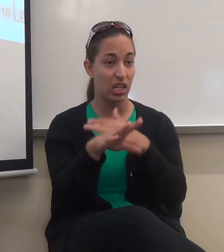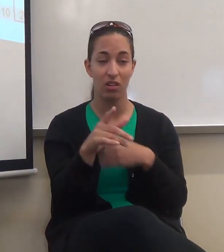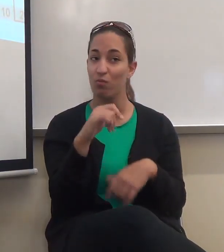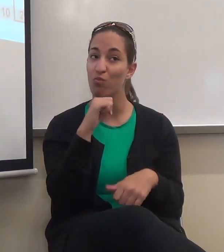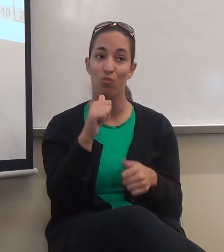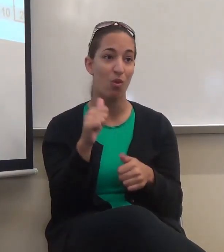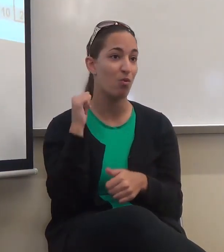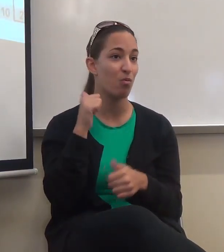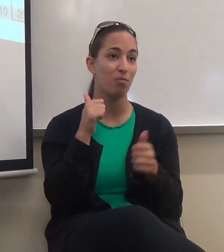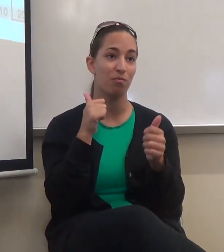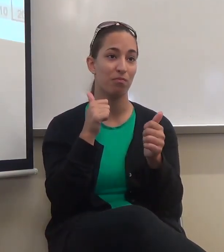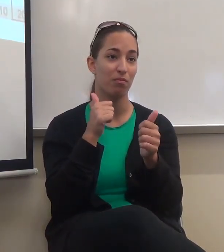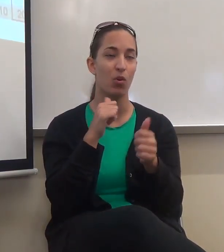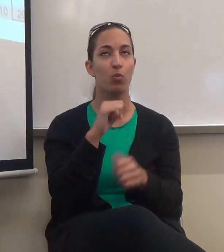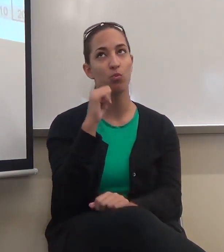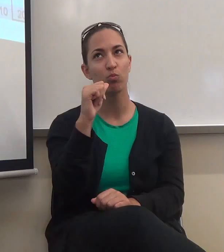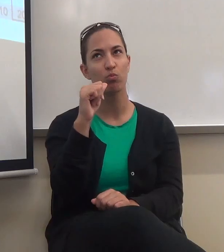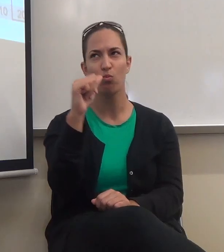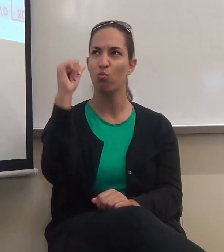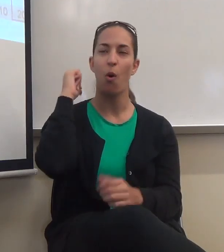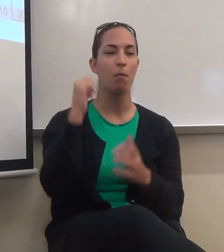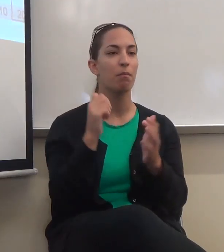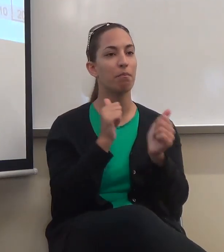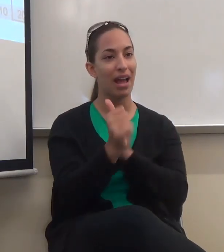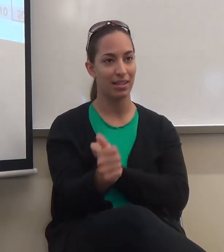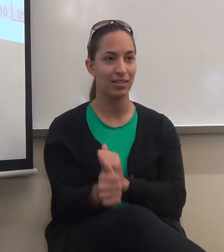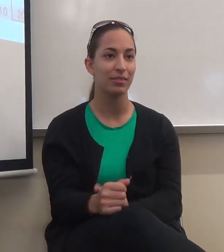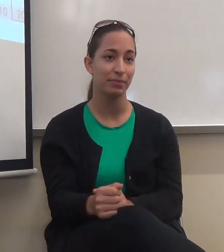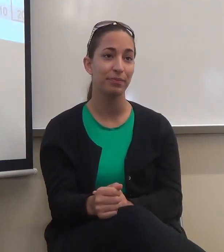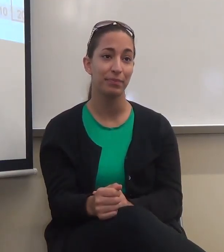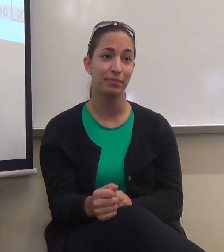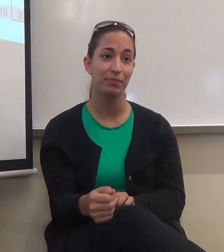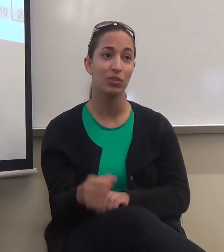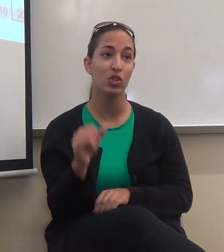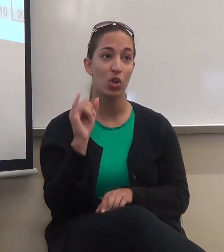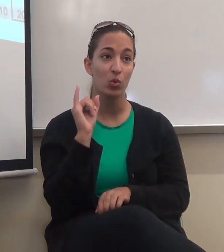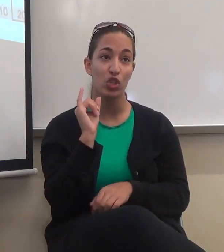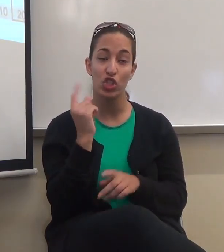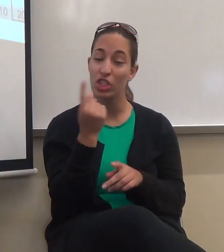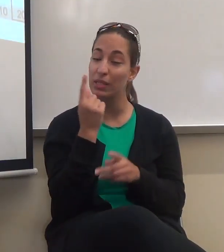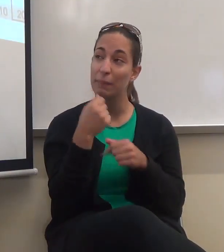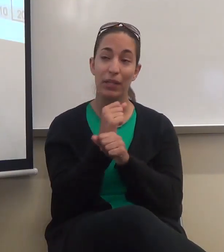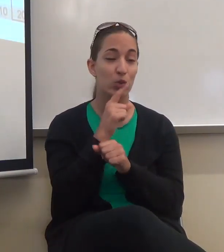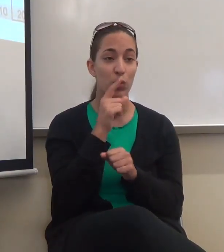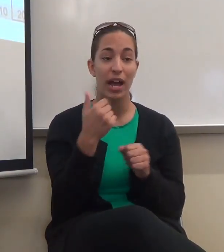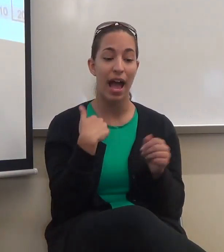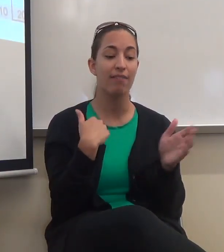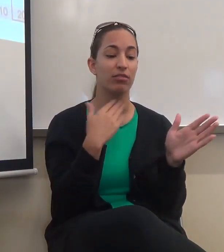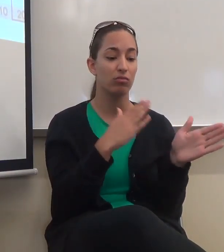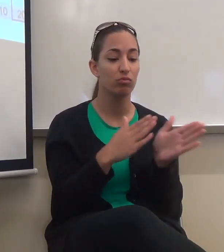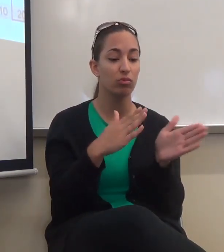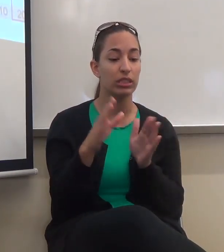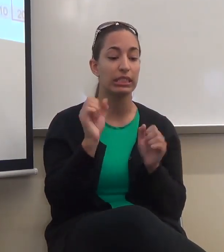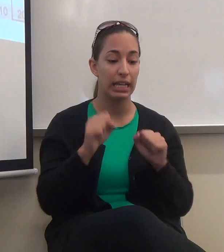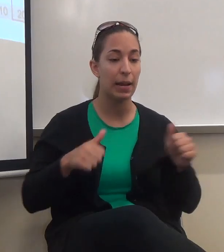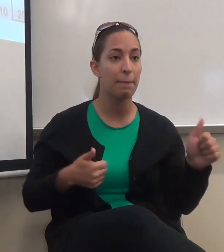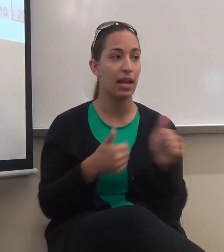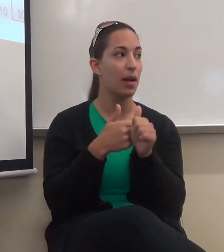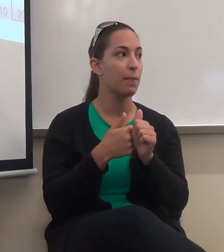one I see that's even remotely a problem. Just make sure you have a range to make up those hours. Yes? What chance does that be? You'd